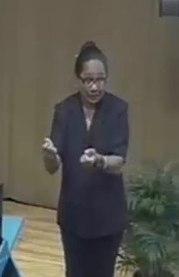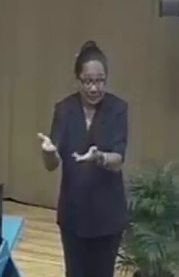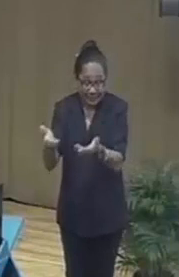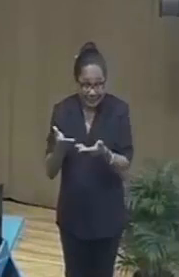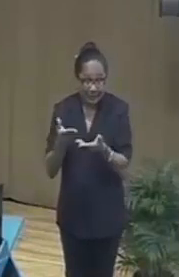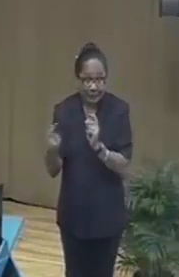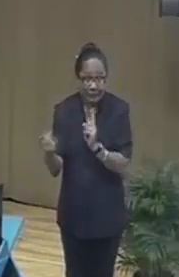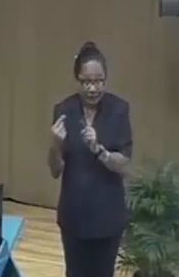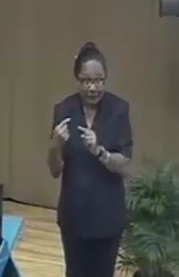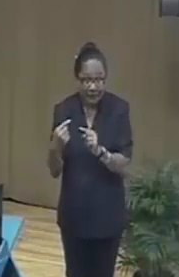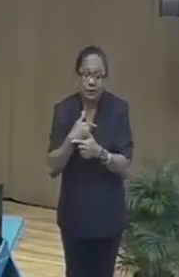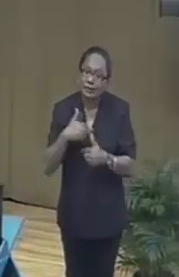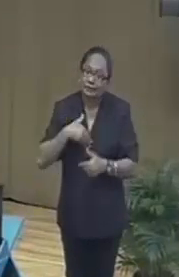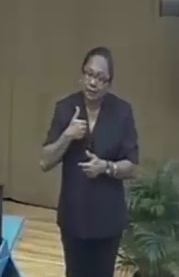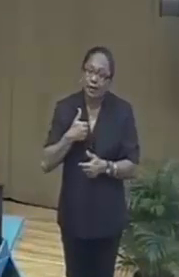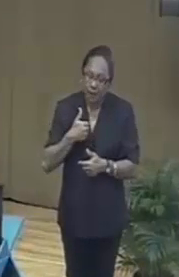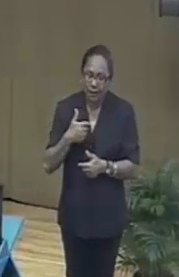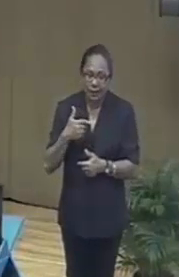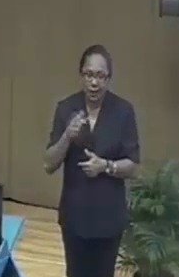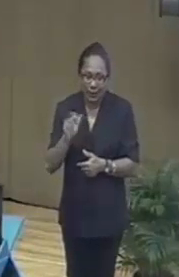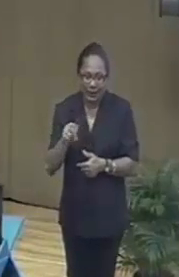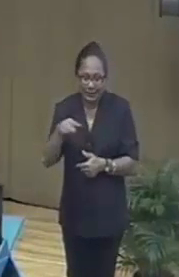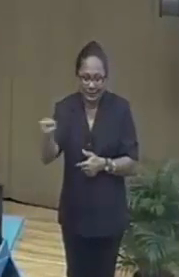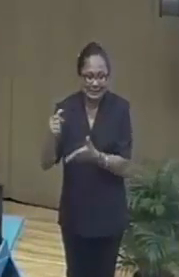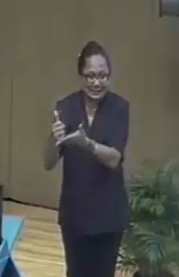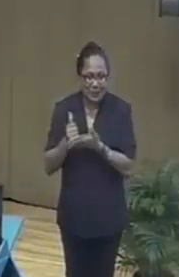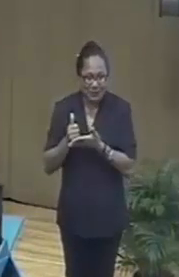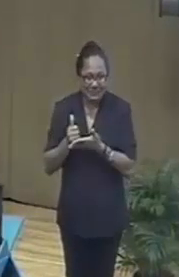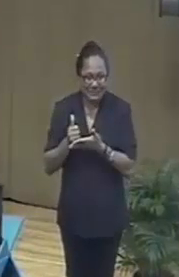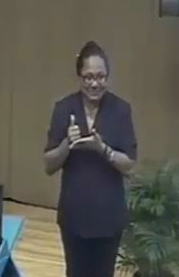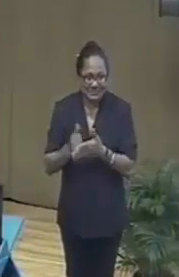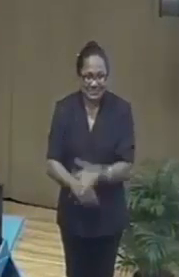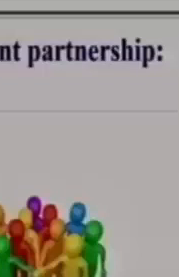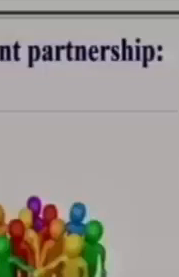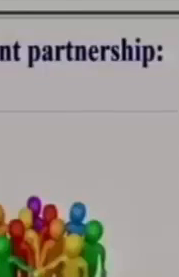feedback, we all feel that someone is there for us.